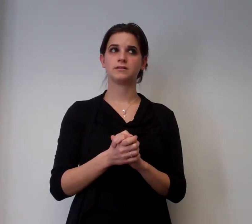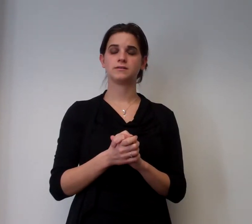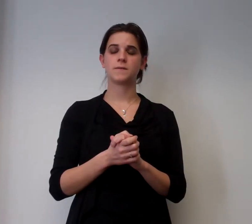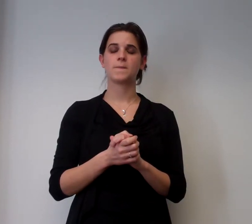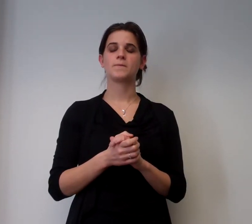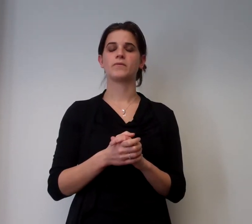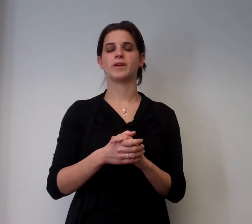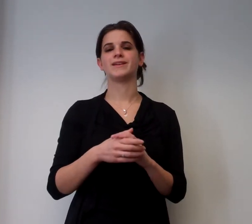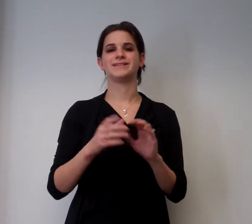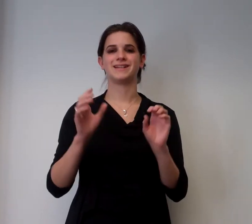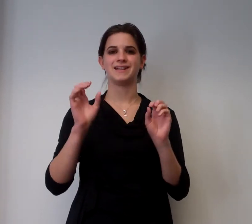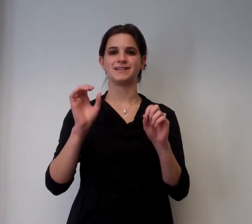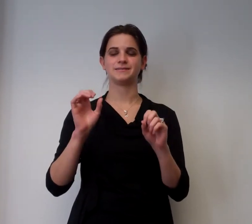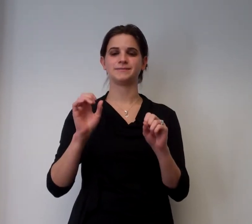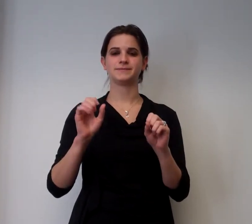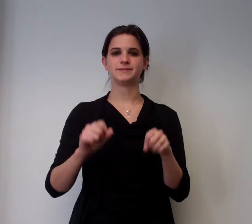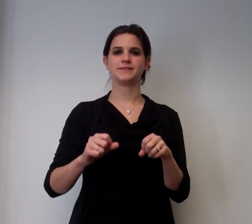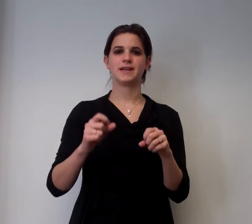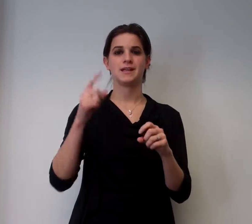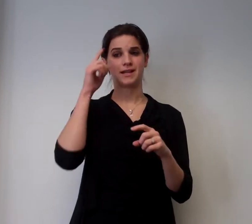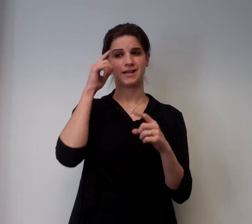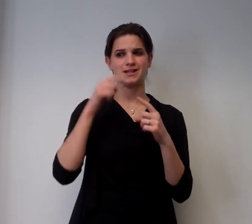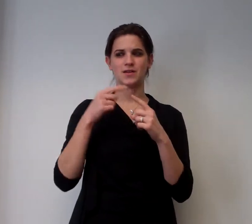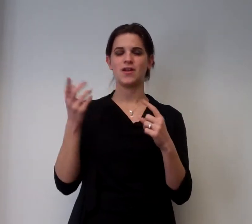state, therefore it can be controlled by